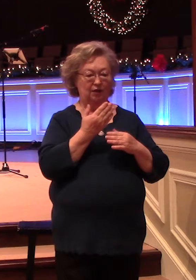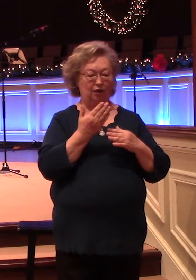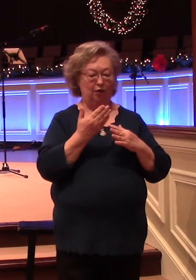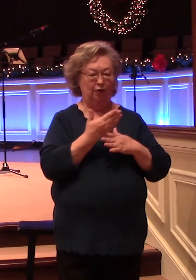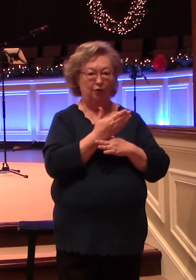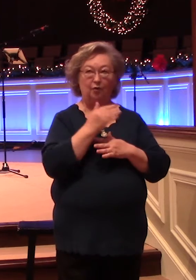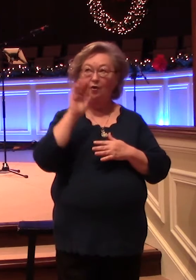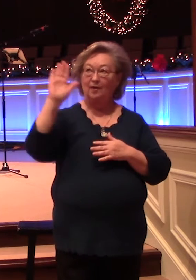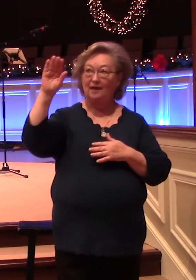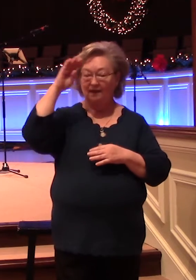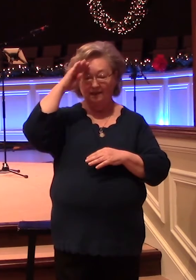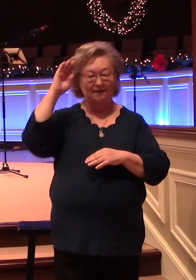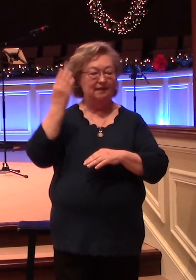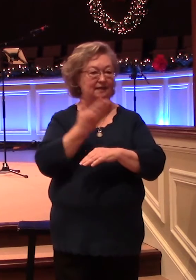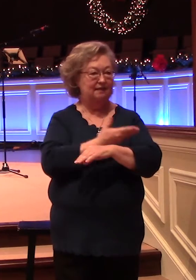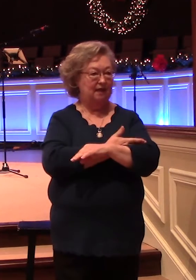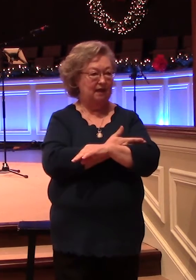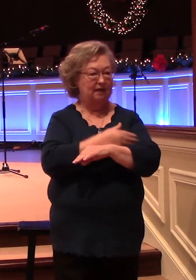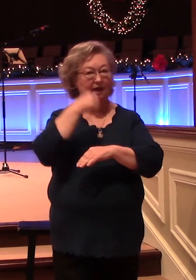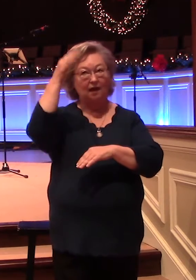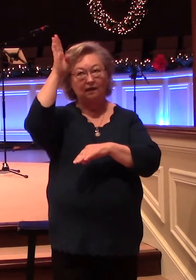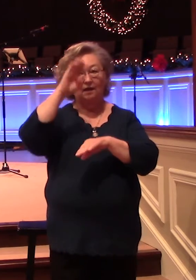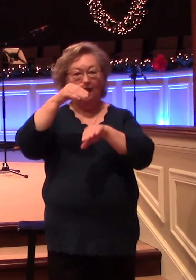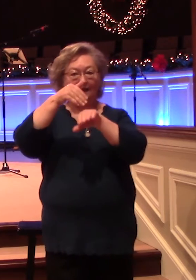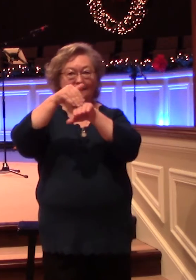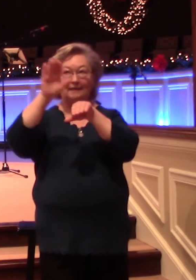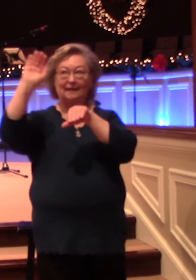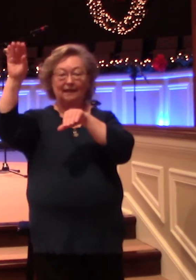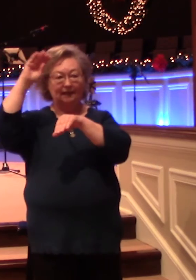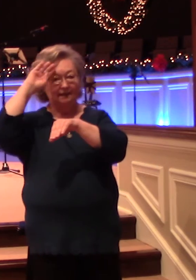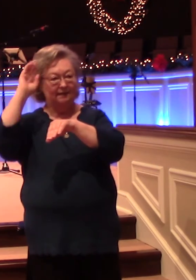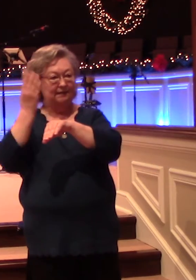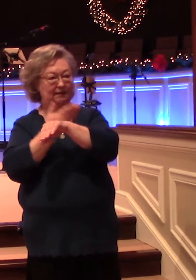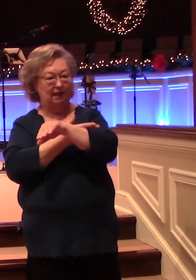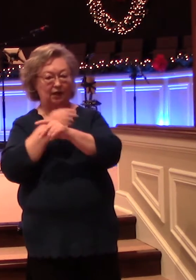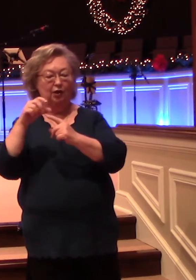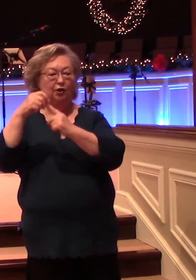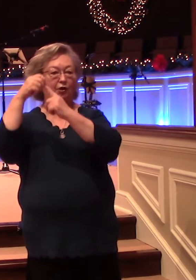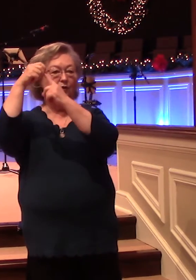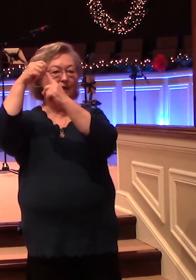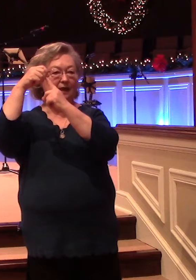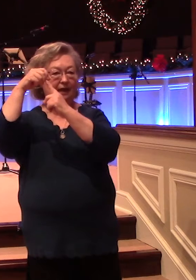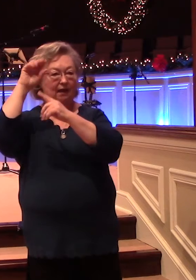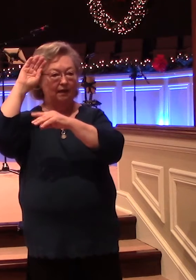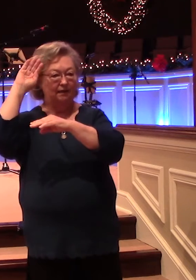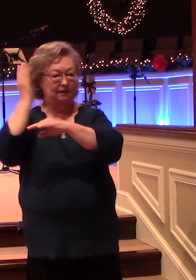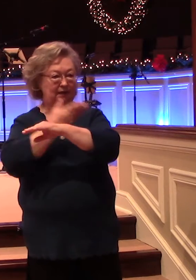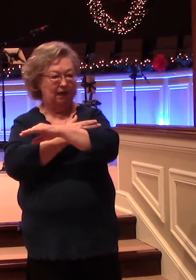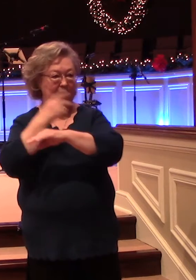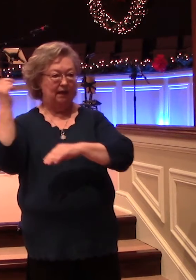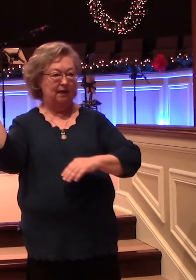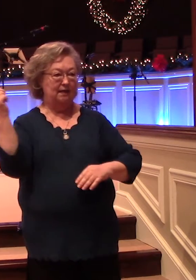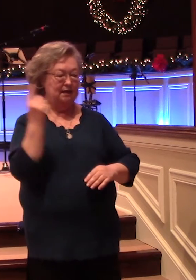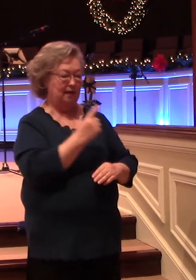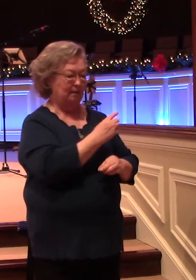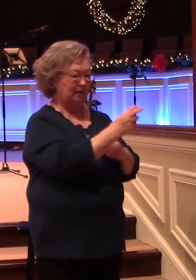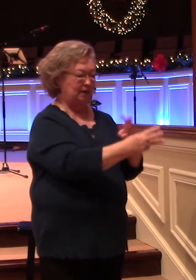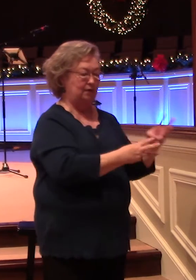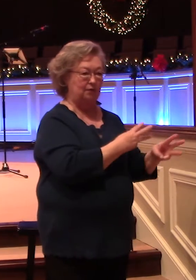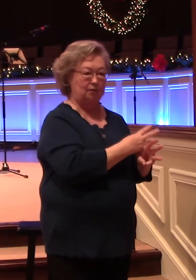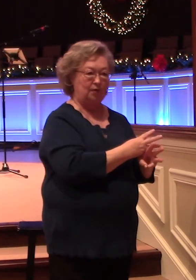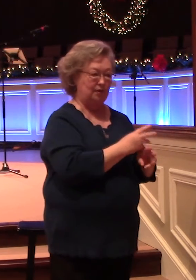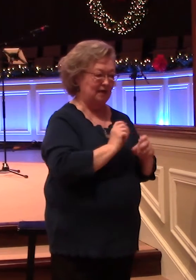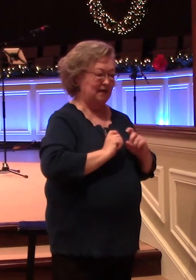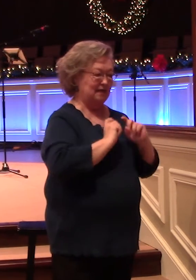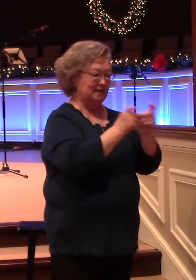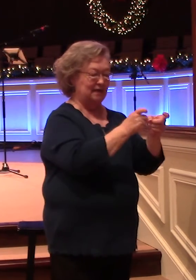unique, one-of-a-kind, uniquely related Son into the world that you might live through him. In